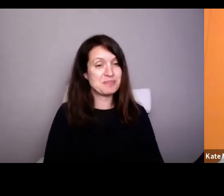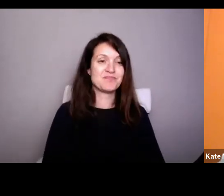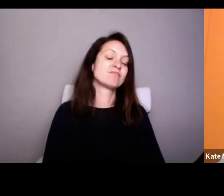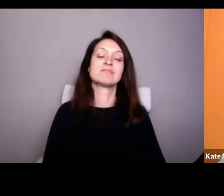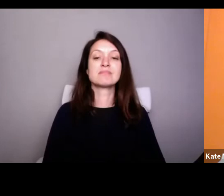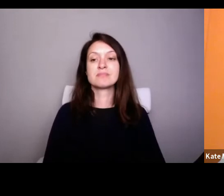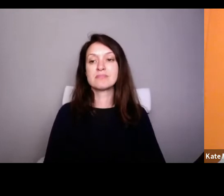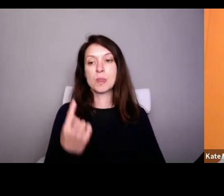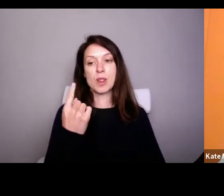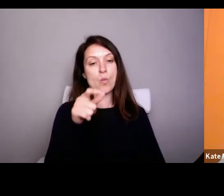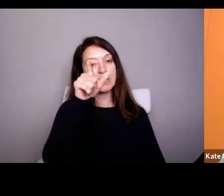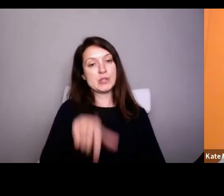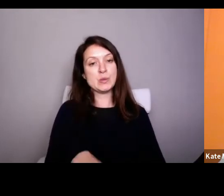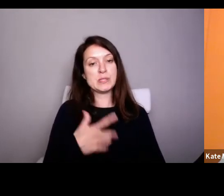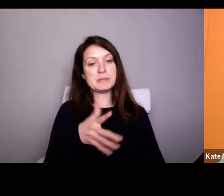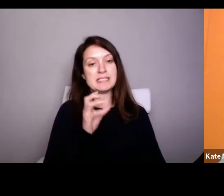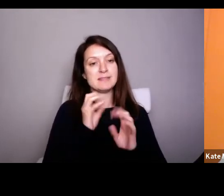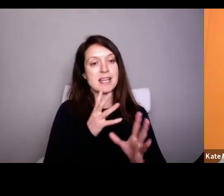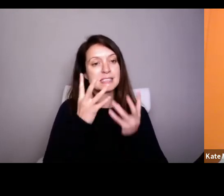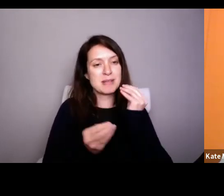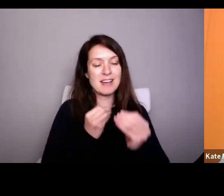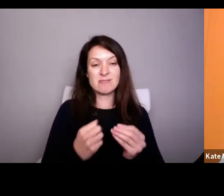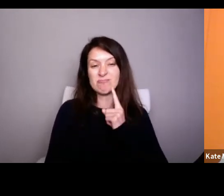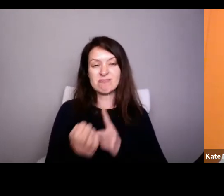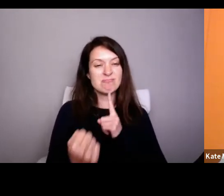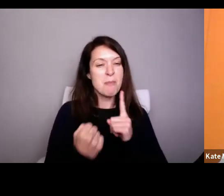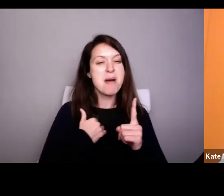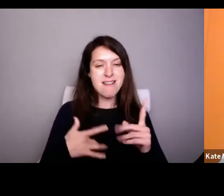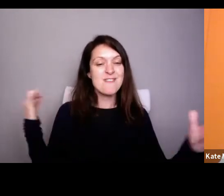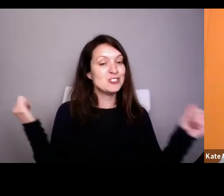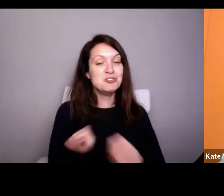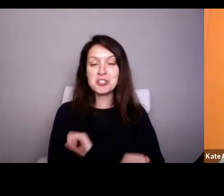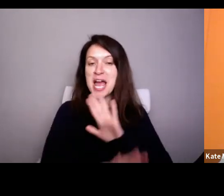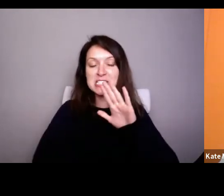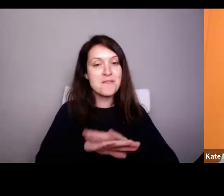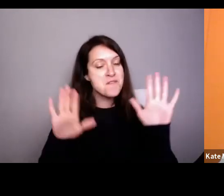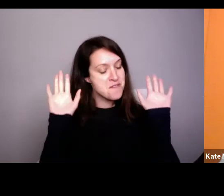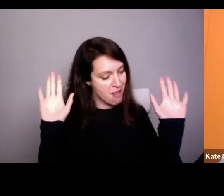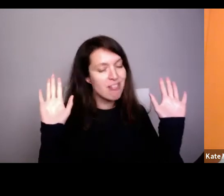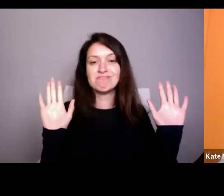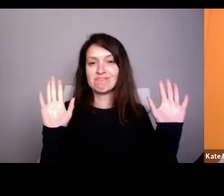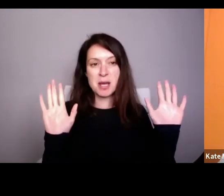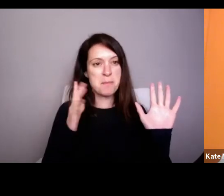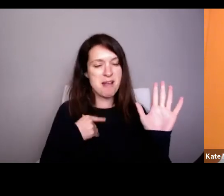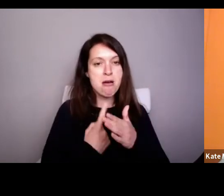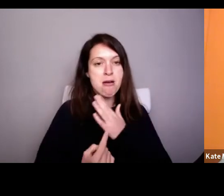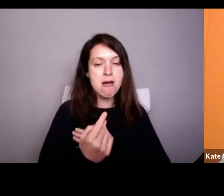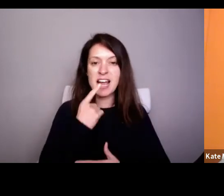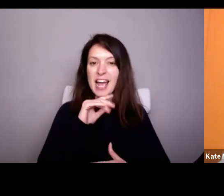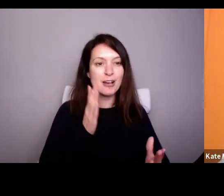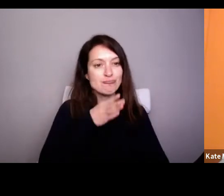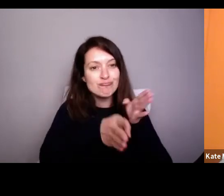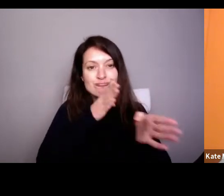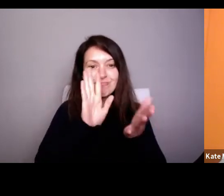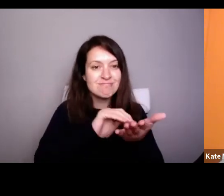And one student explained, "It changed my life completely. It allowed me to be more independent and I was able to attend so much more at uni. I had choices